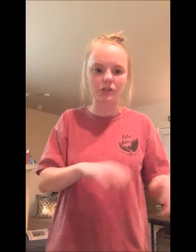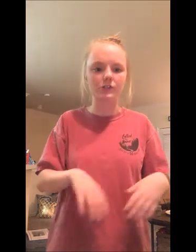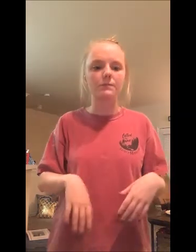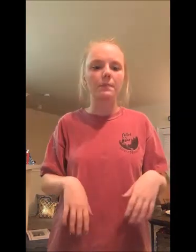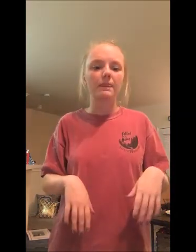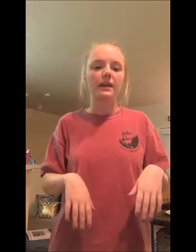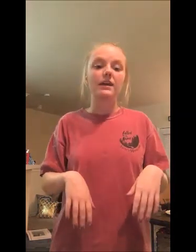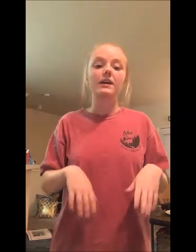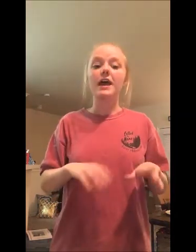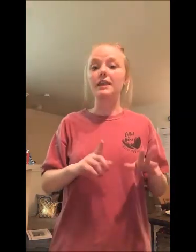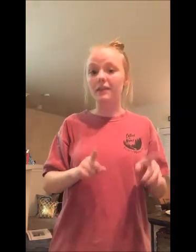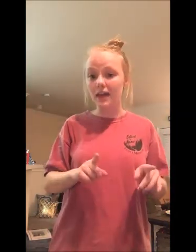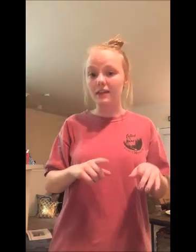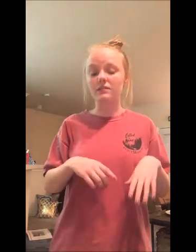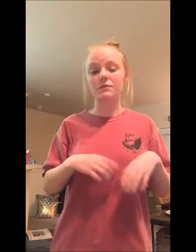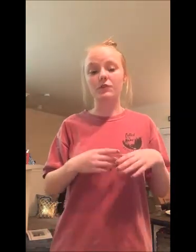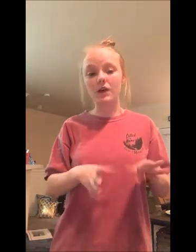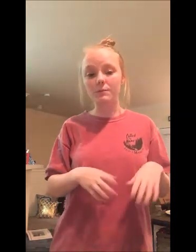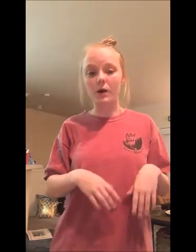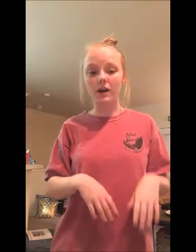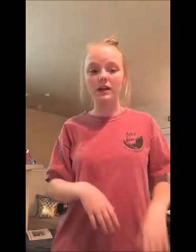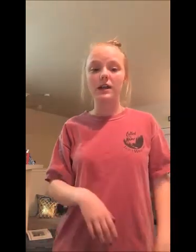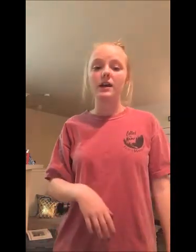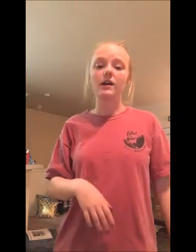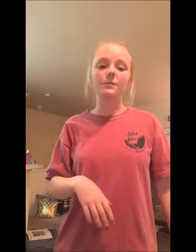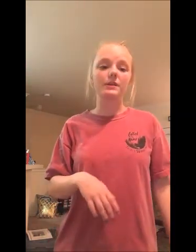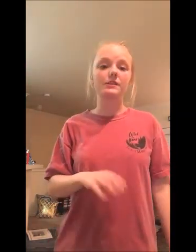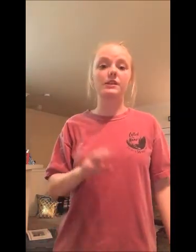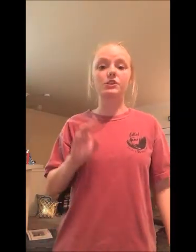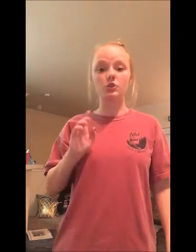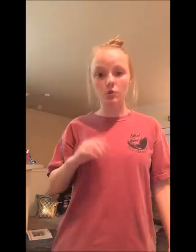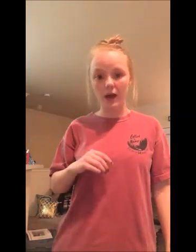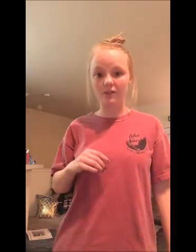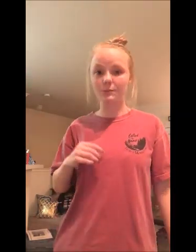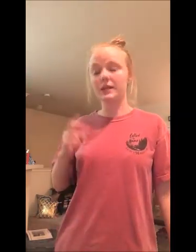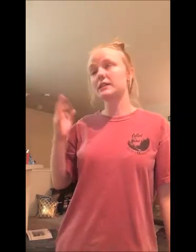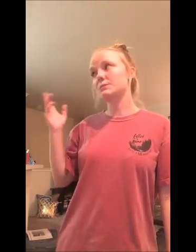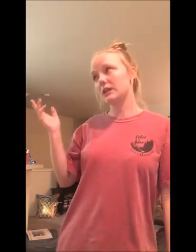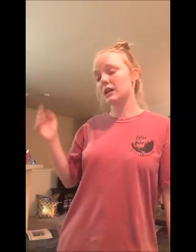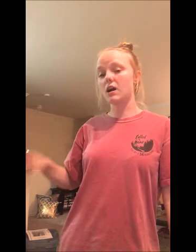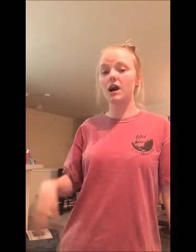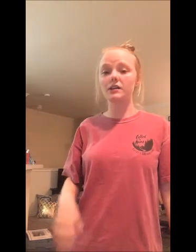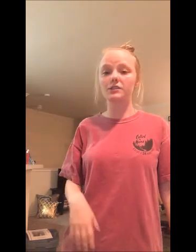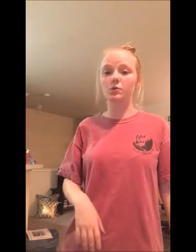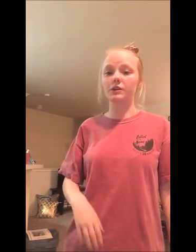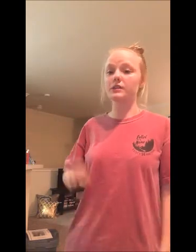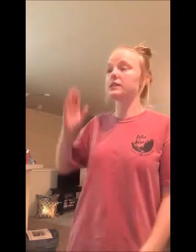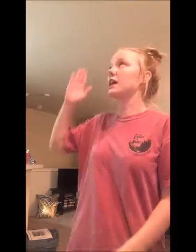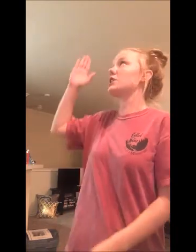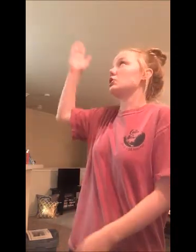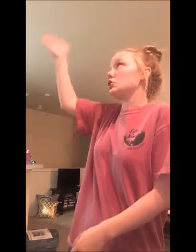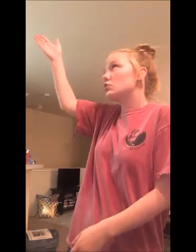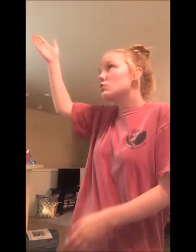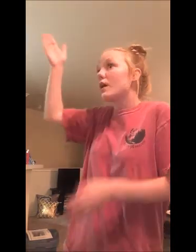verse. And then the fun part, he says, you have plans, meaning God. So we're going to say, you